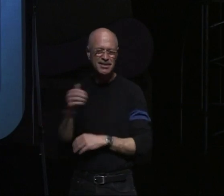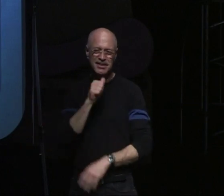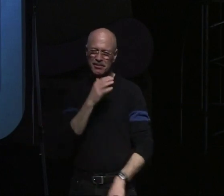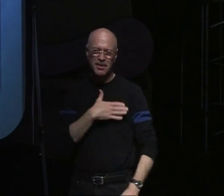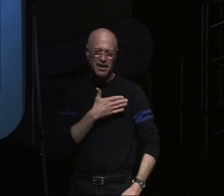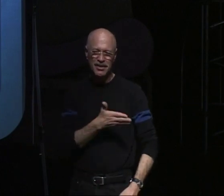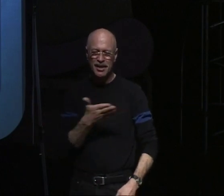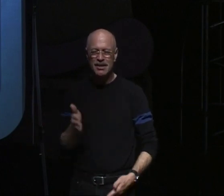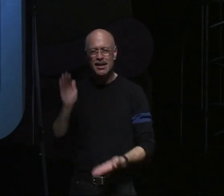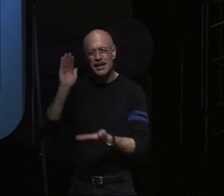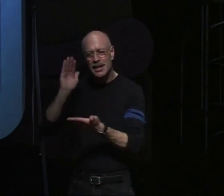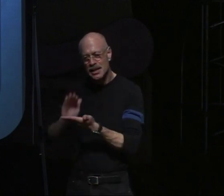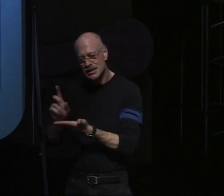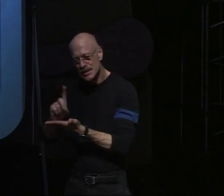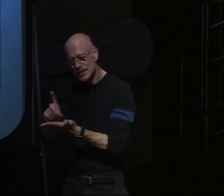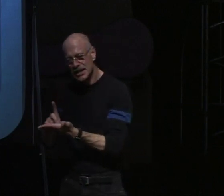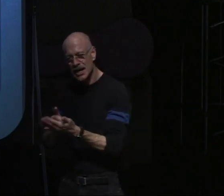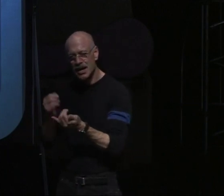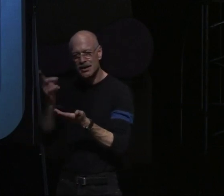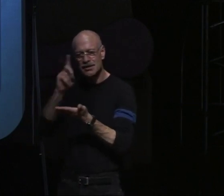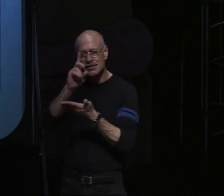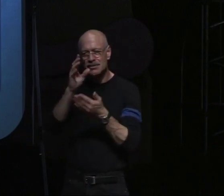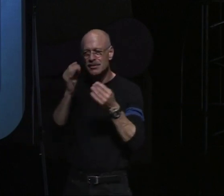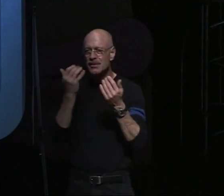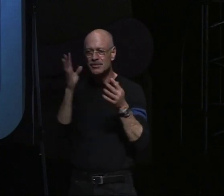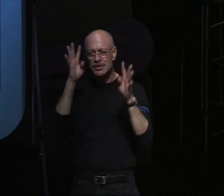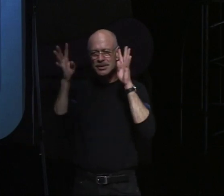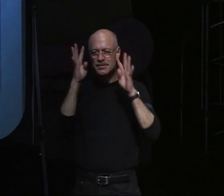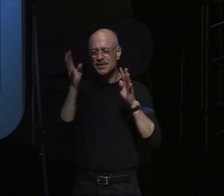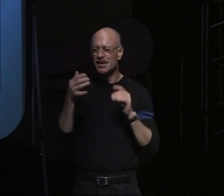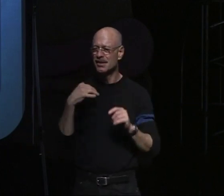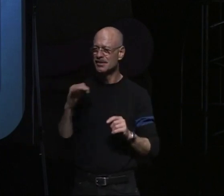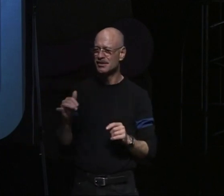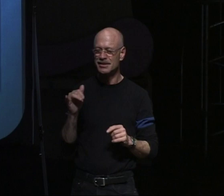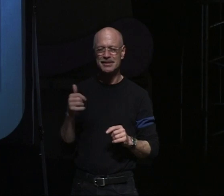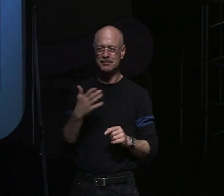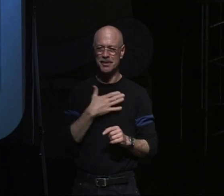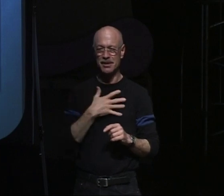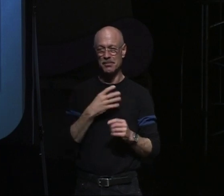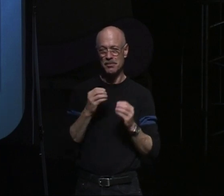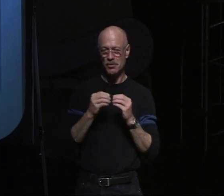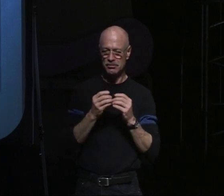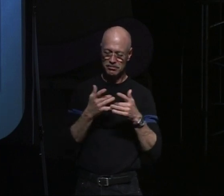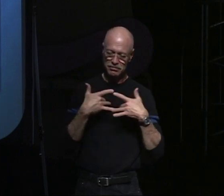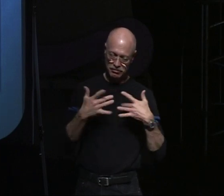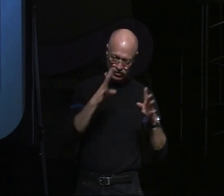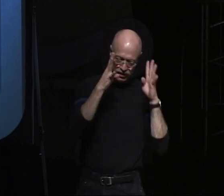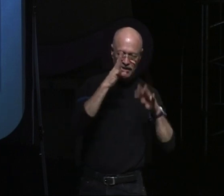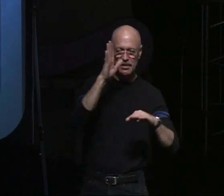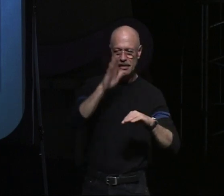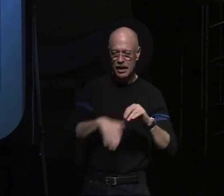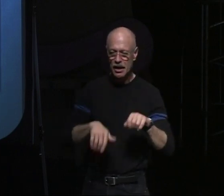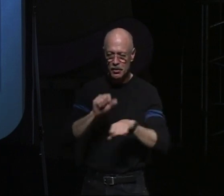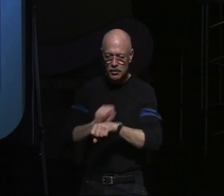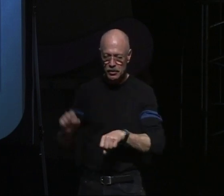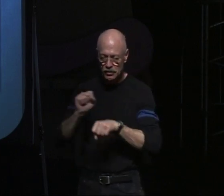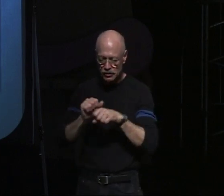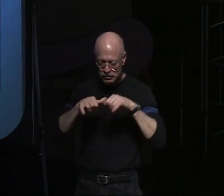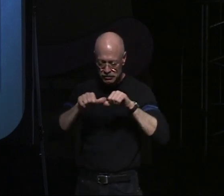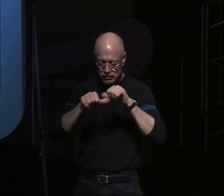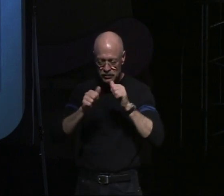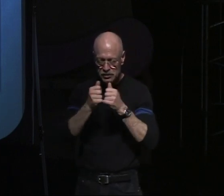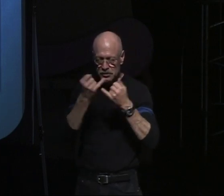would imagine an old-fashioned weaving textile mill. And it really did not meet my